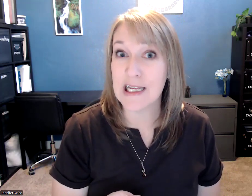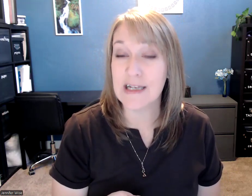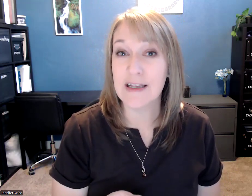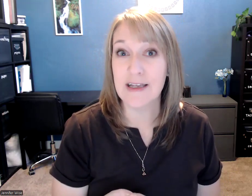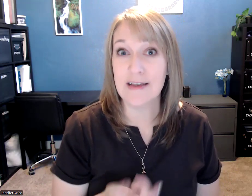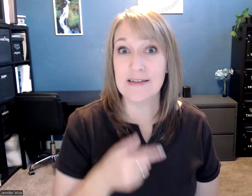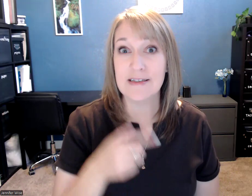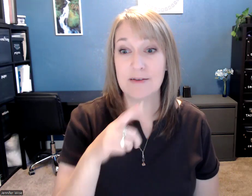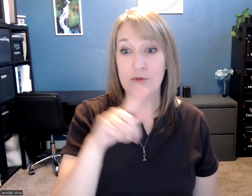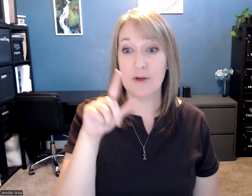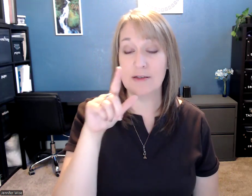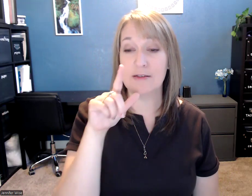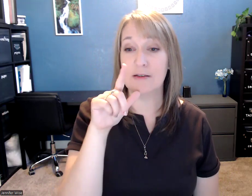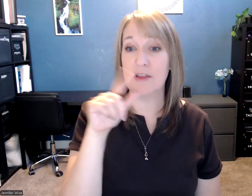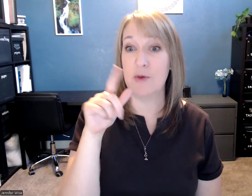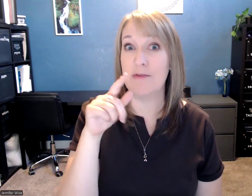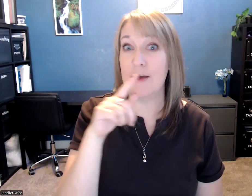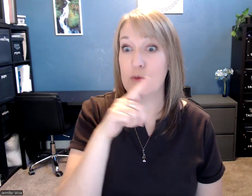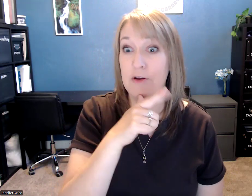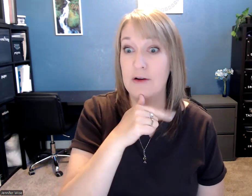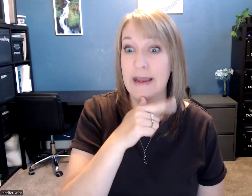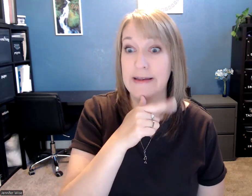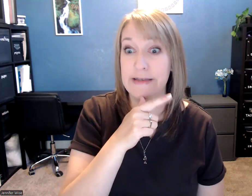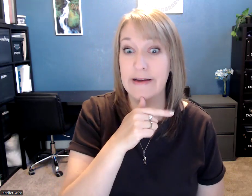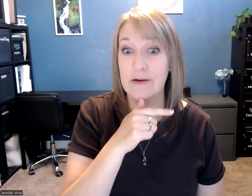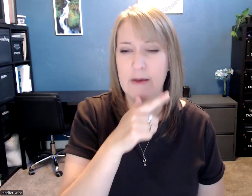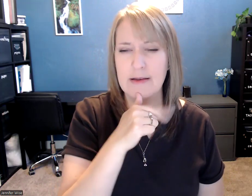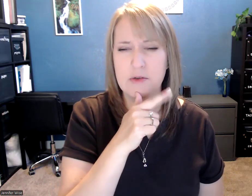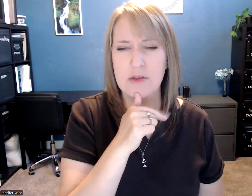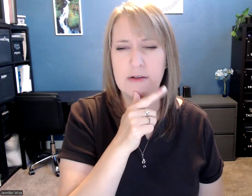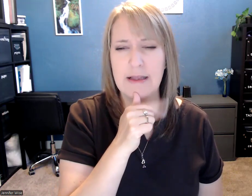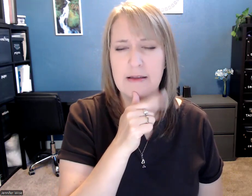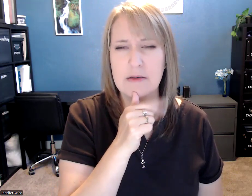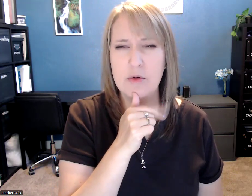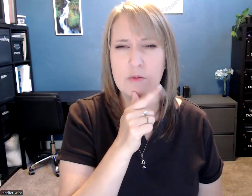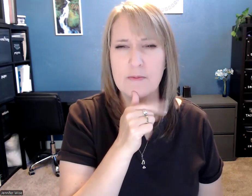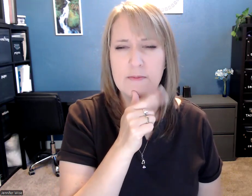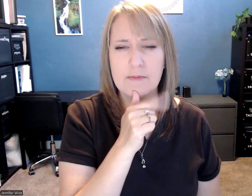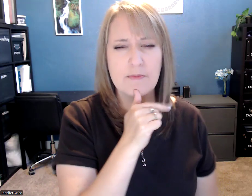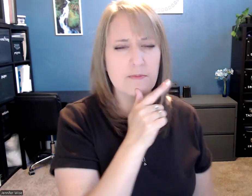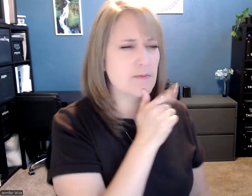sign is that you have that with your hand sign, okay? So it should look like this, who.